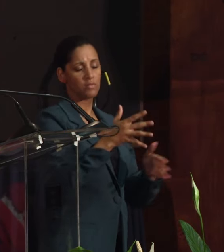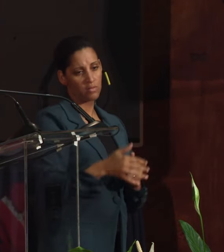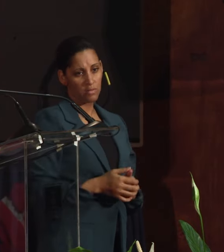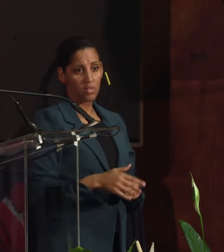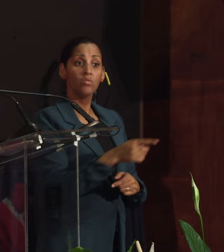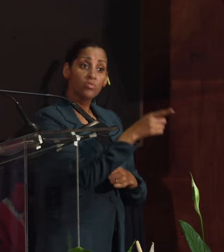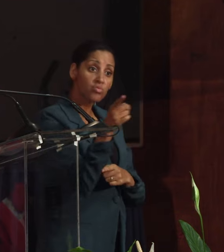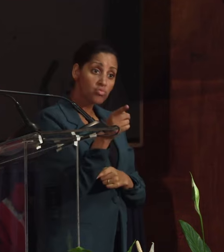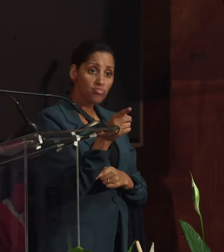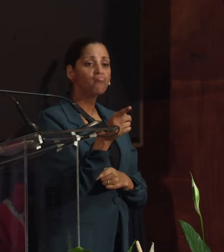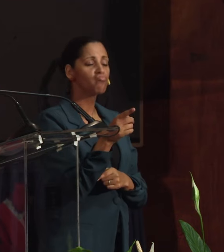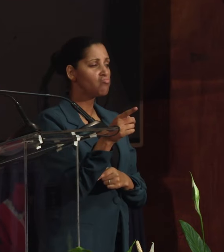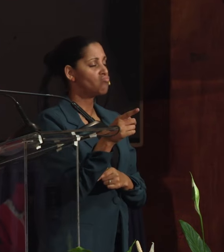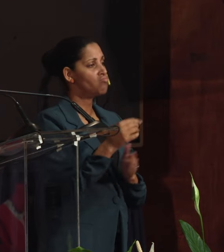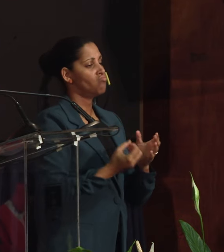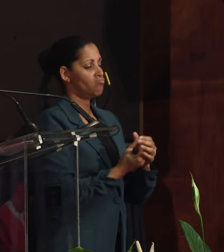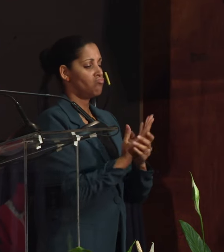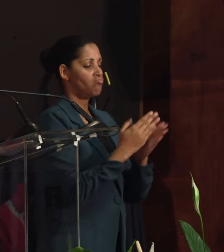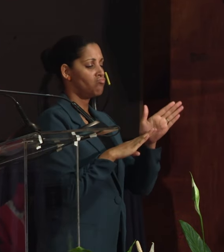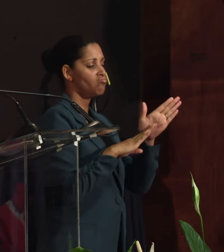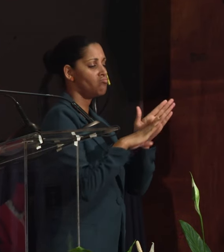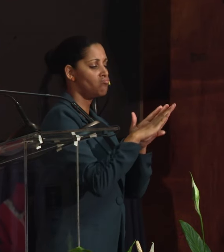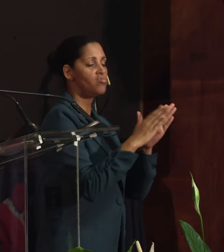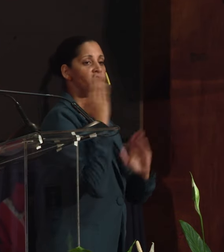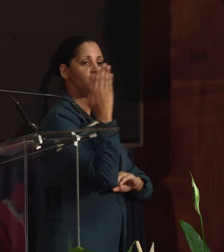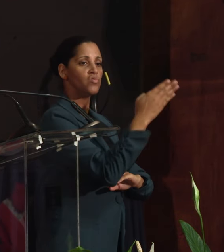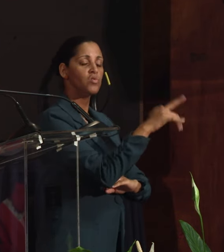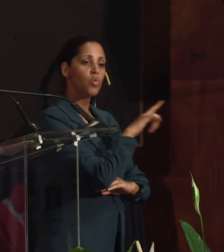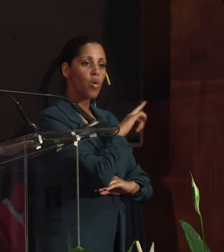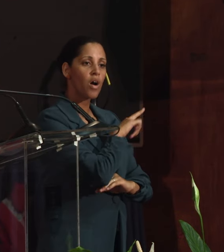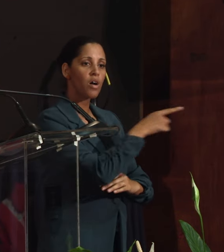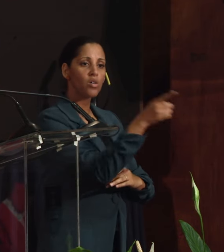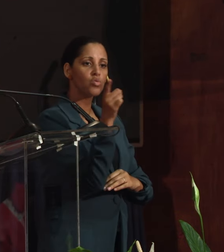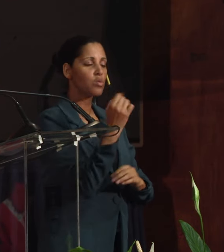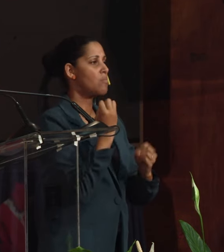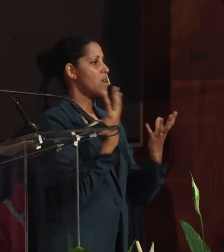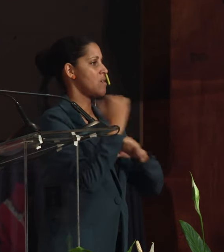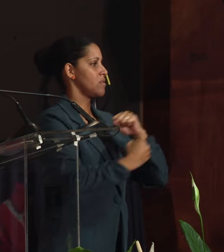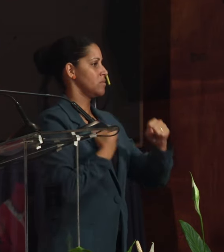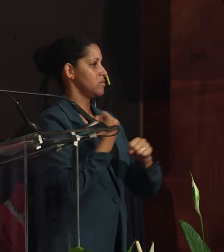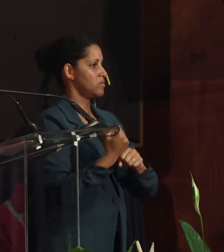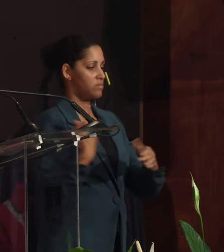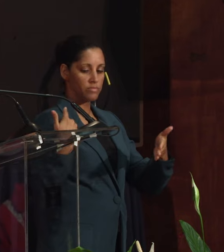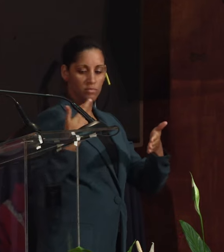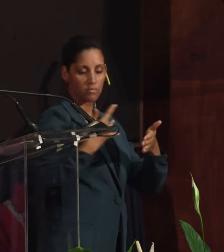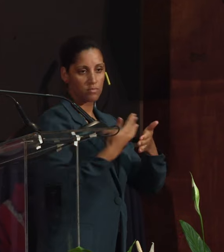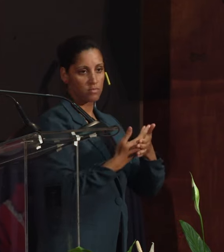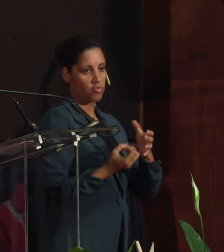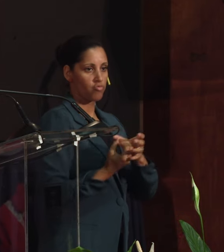grow into your future because we have seen your growth over your many years here at